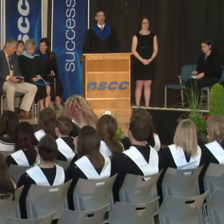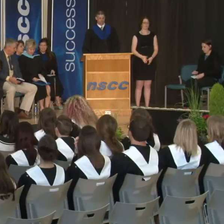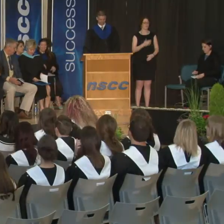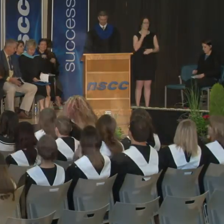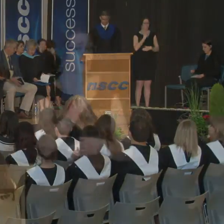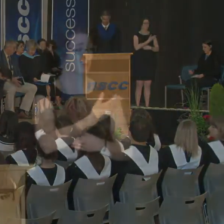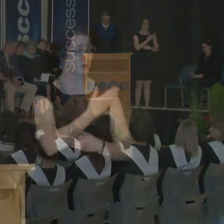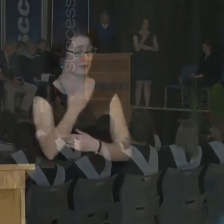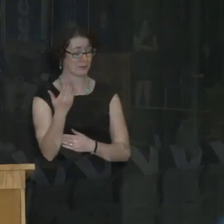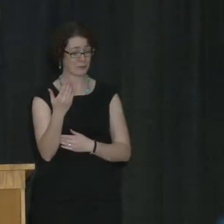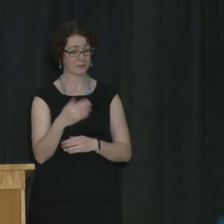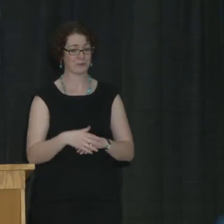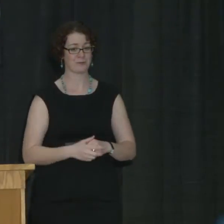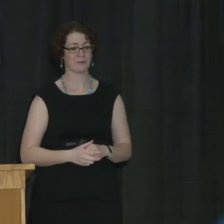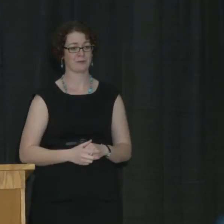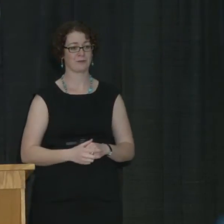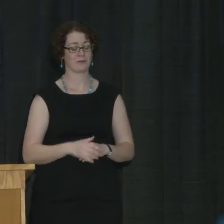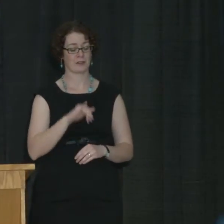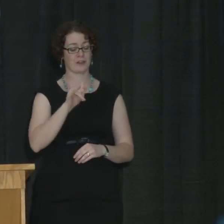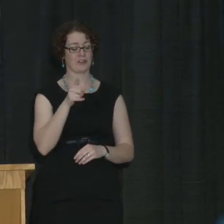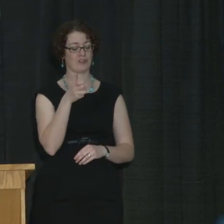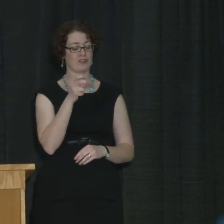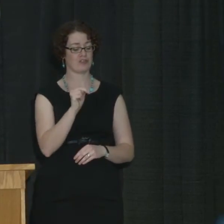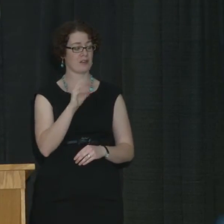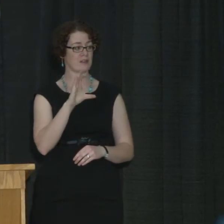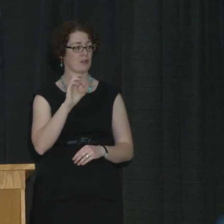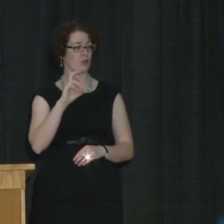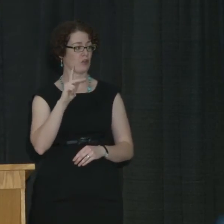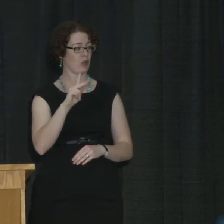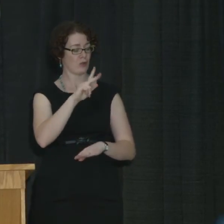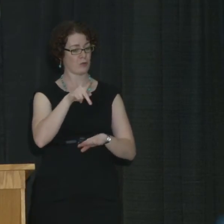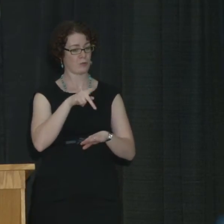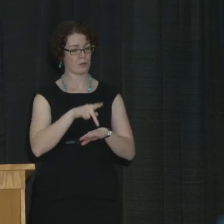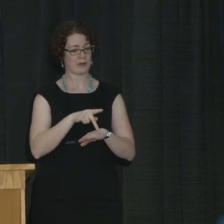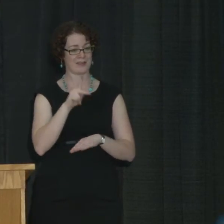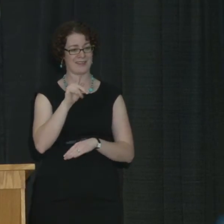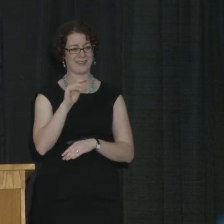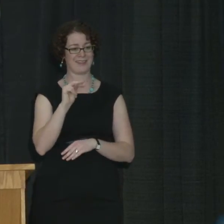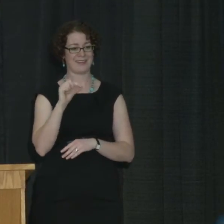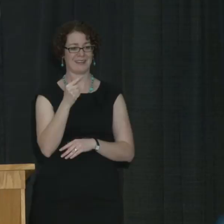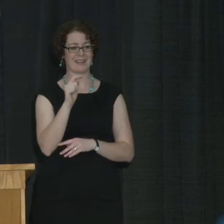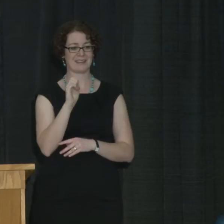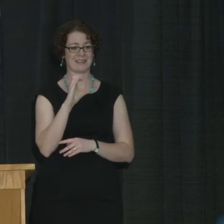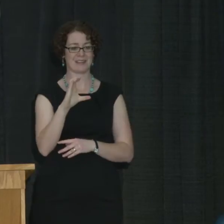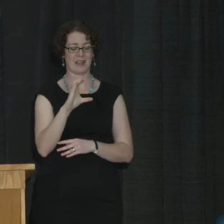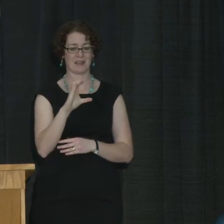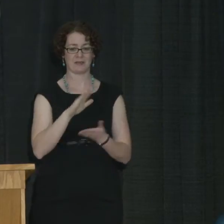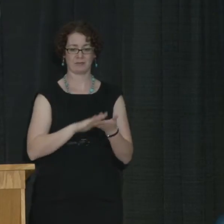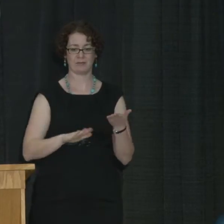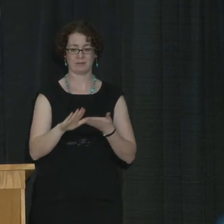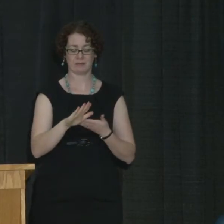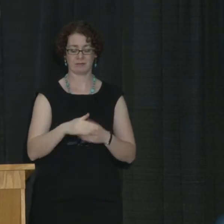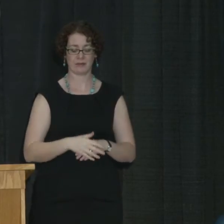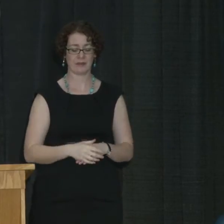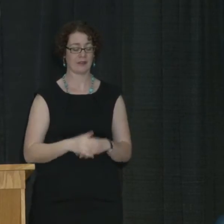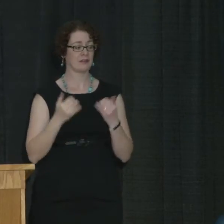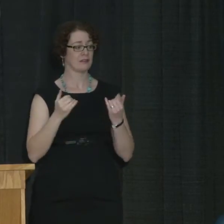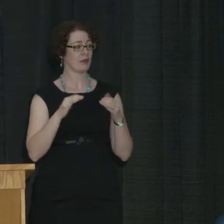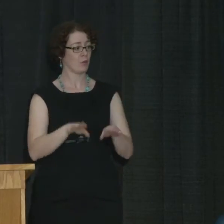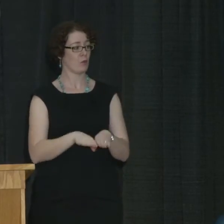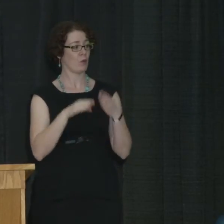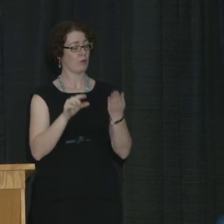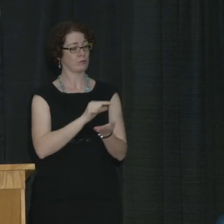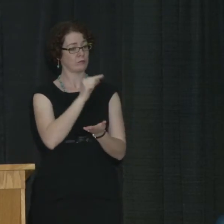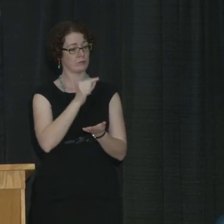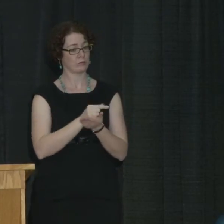Good morning. I'm Jason Clark, principal of the Kingstec campus. As we begin today's ceremony, I would like to